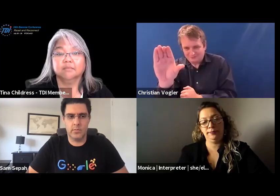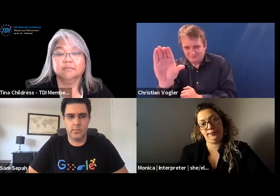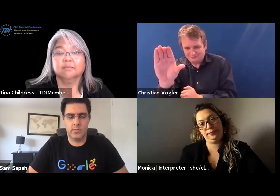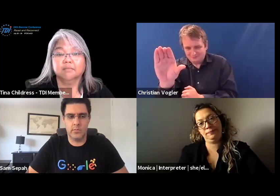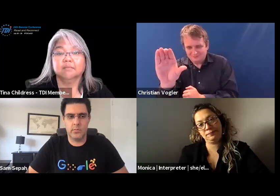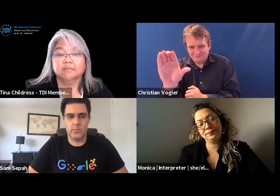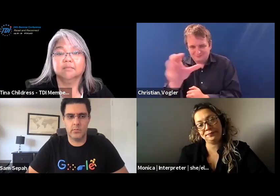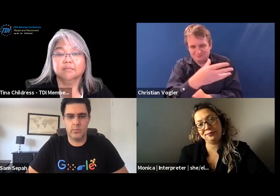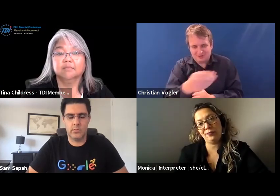both Zoom